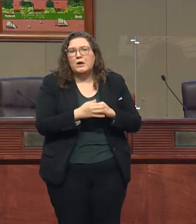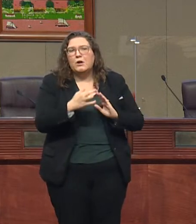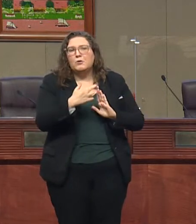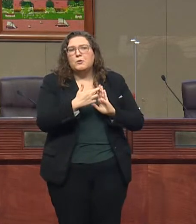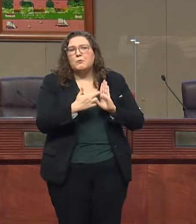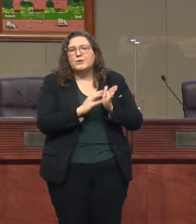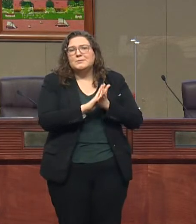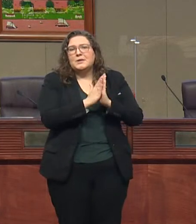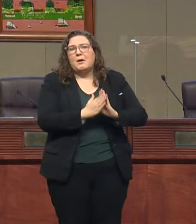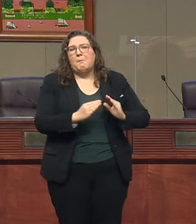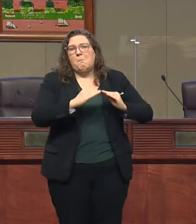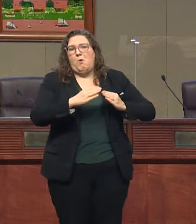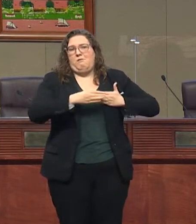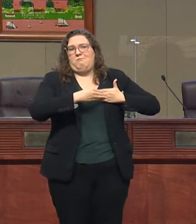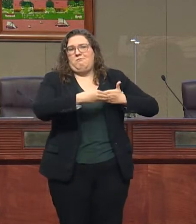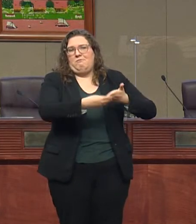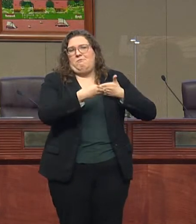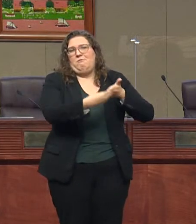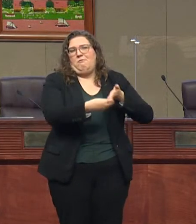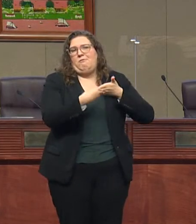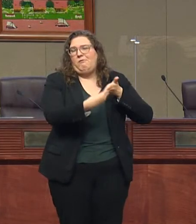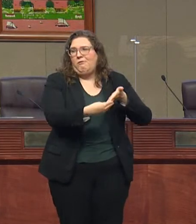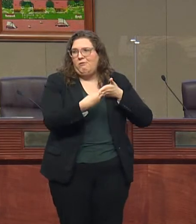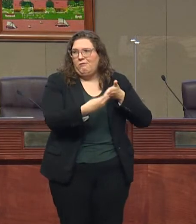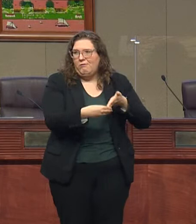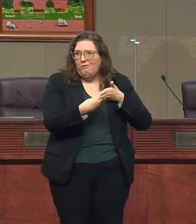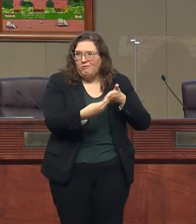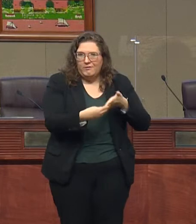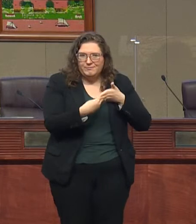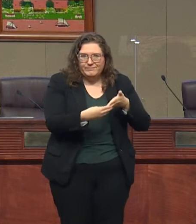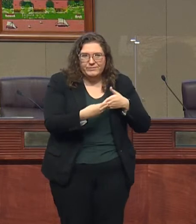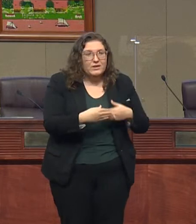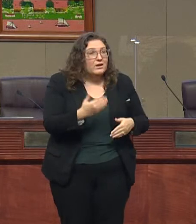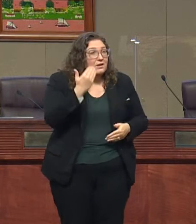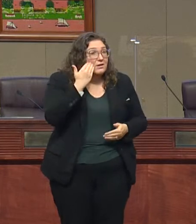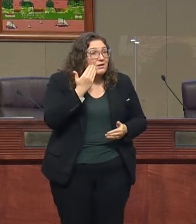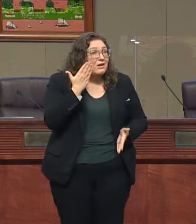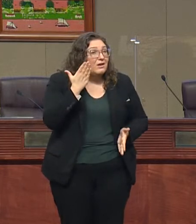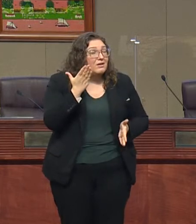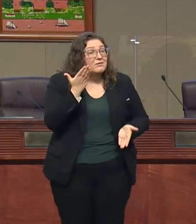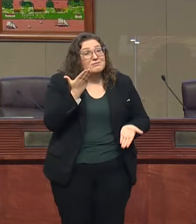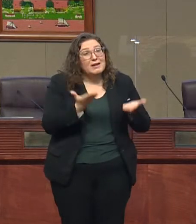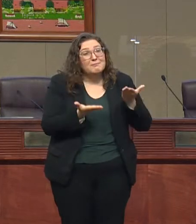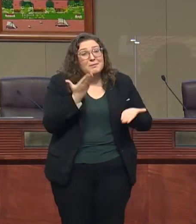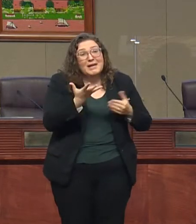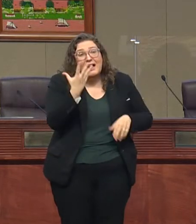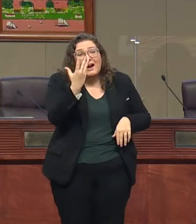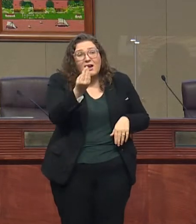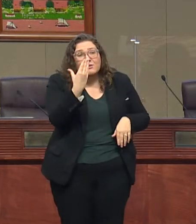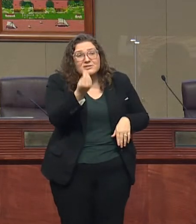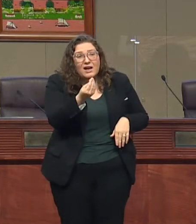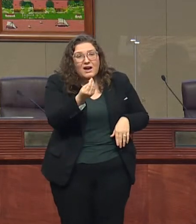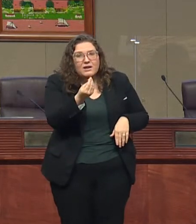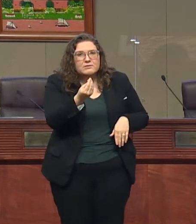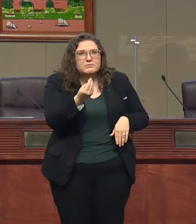the restrictions regarding limiting capacity of outside venues.